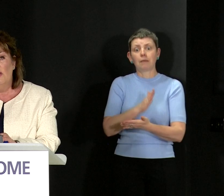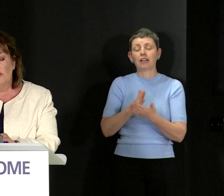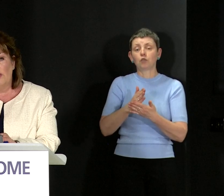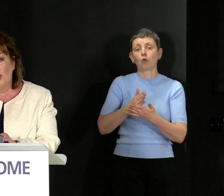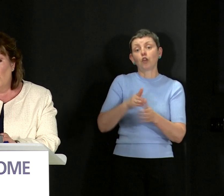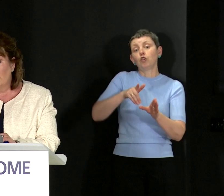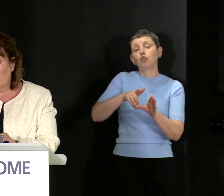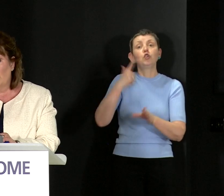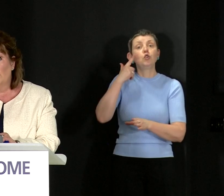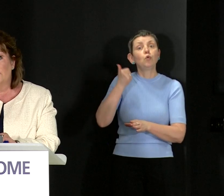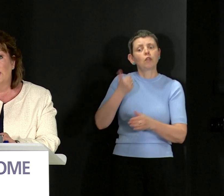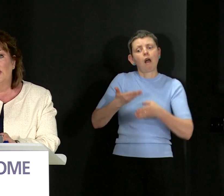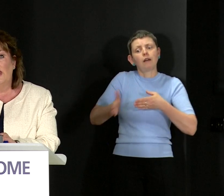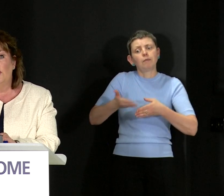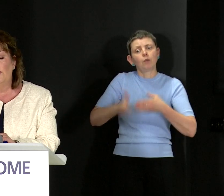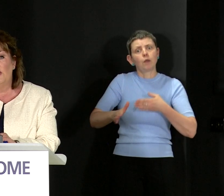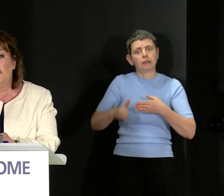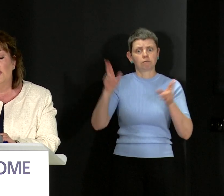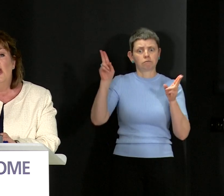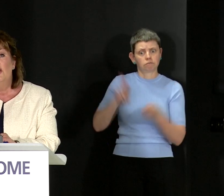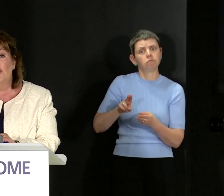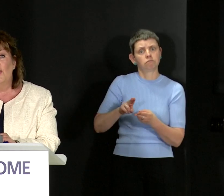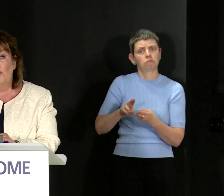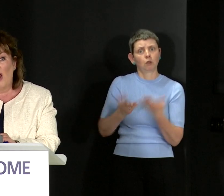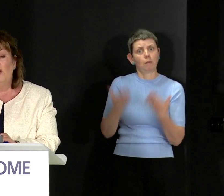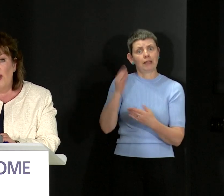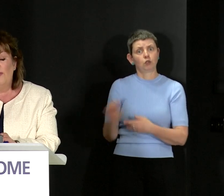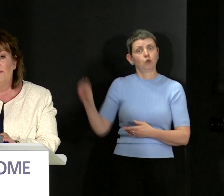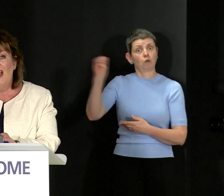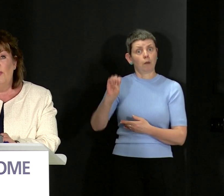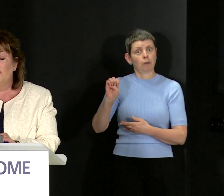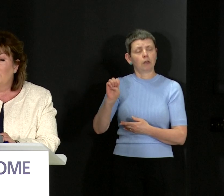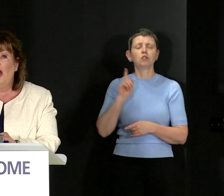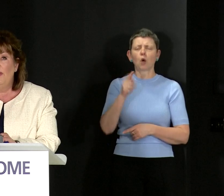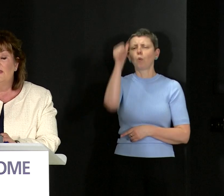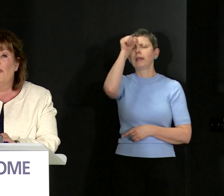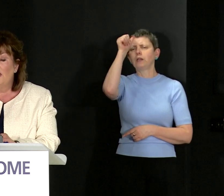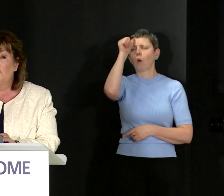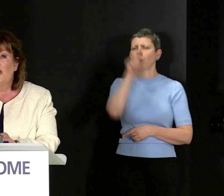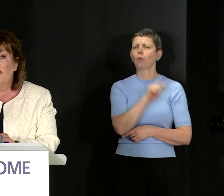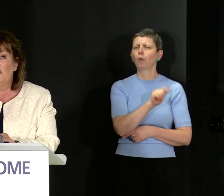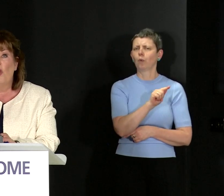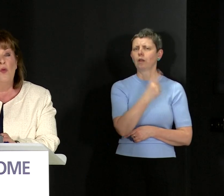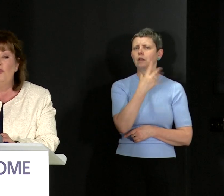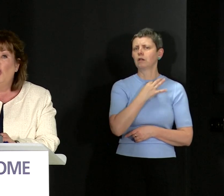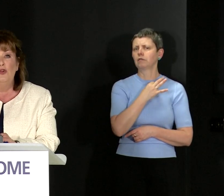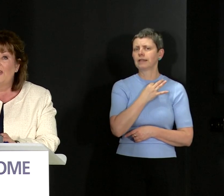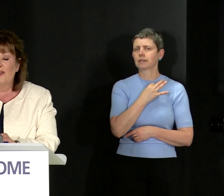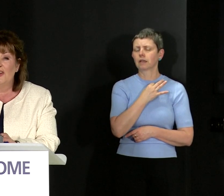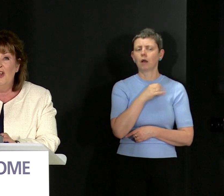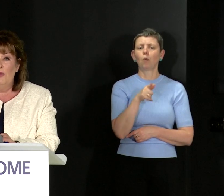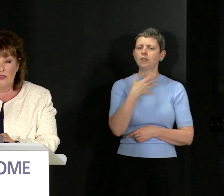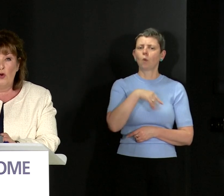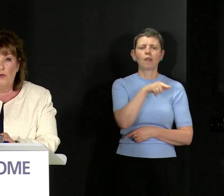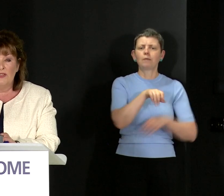unemployment was one of the lowest across the European Union. So we are aware of it. We're determined that this generation will not lose